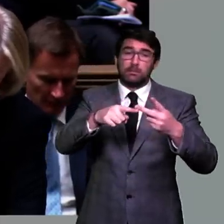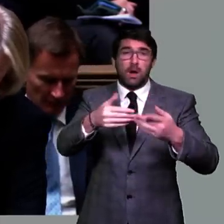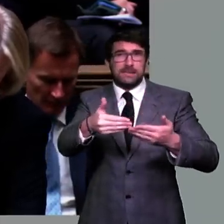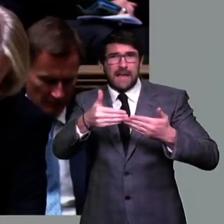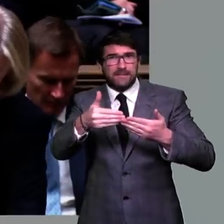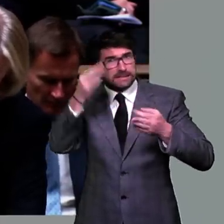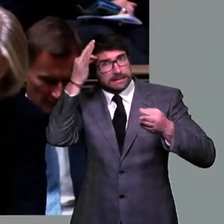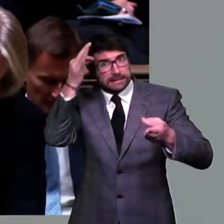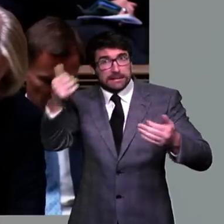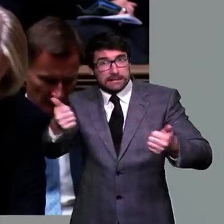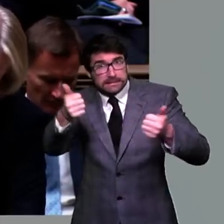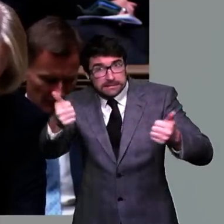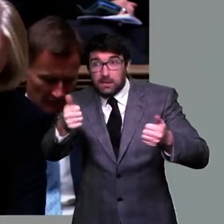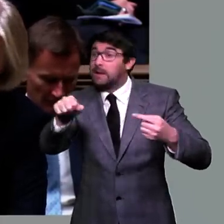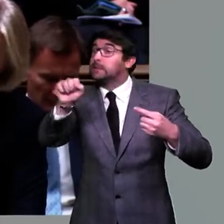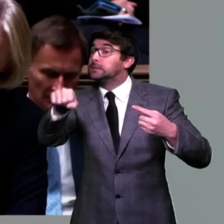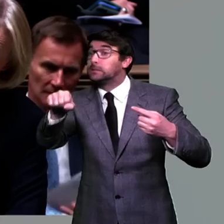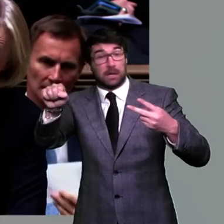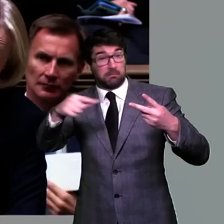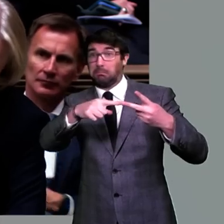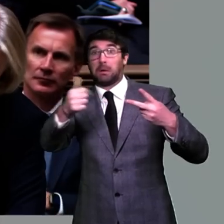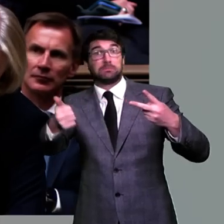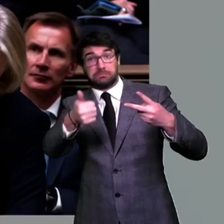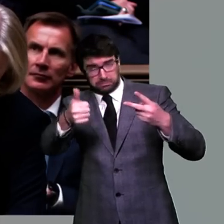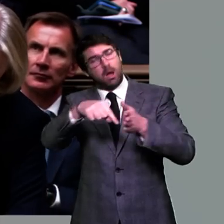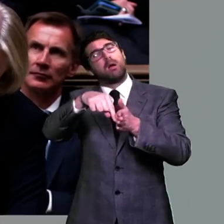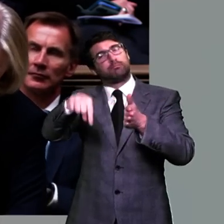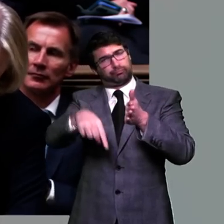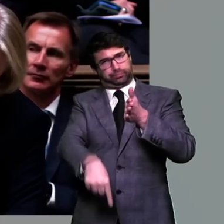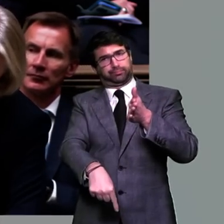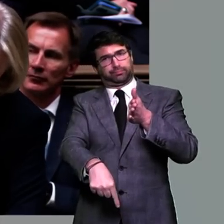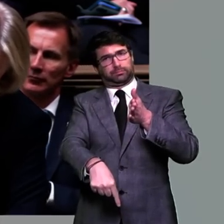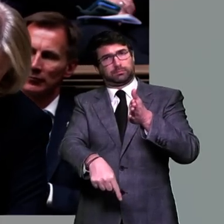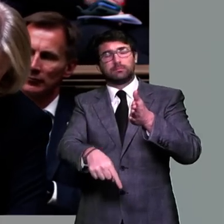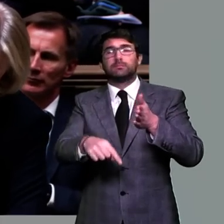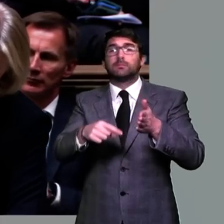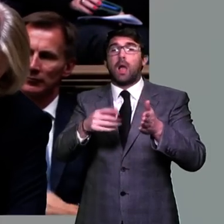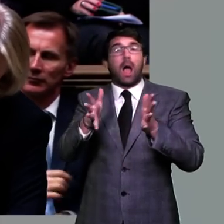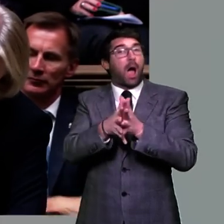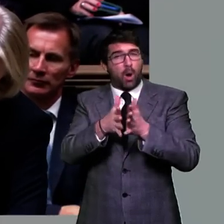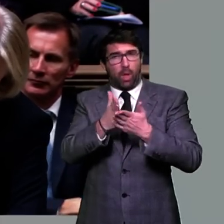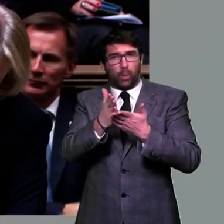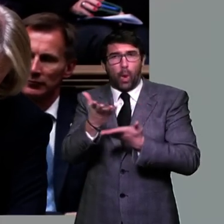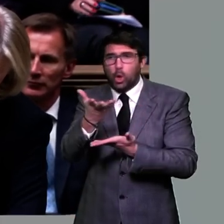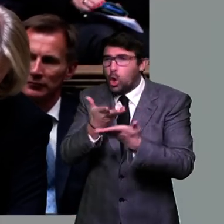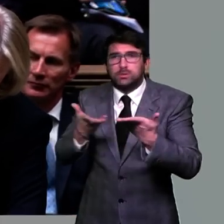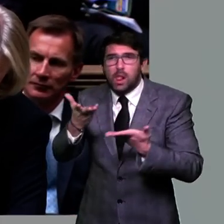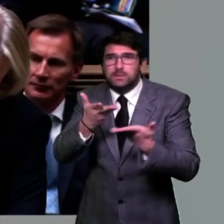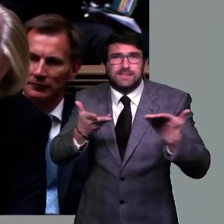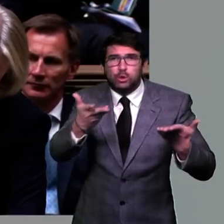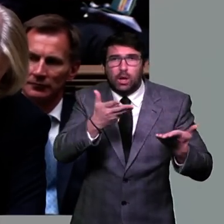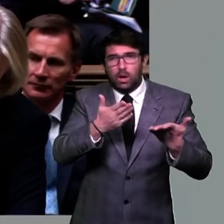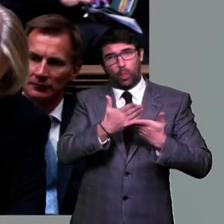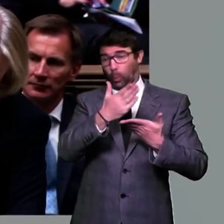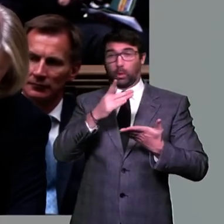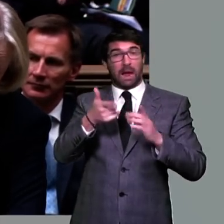any fracking takes place. And the consultation will consider all of the relevant people, the regional mayors, the local